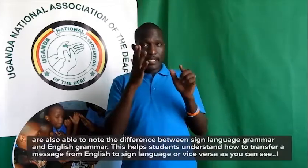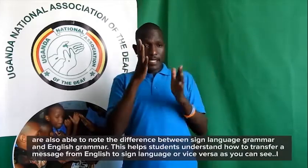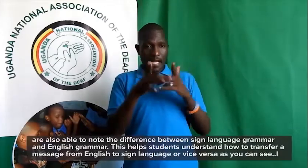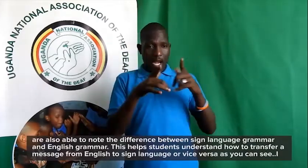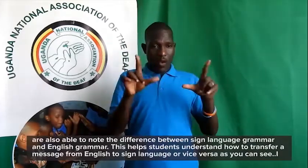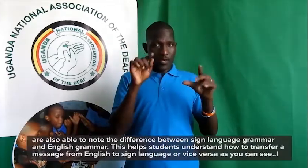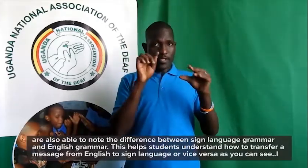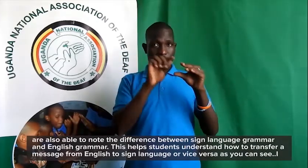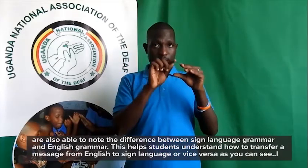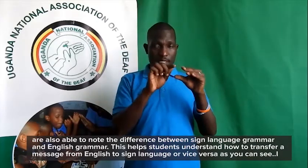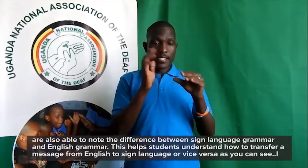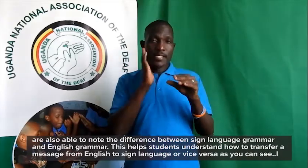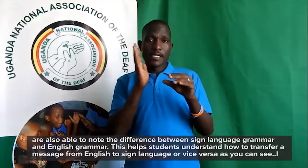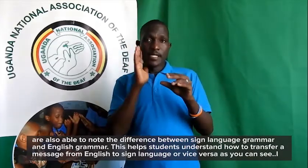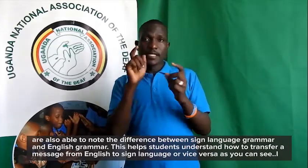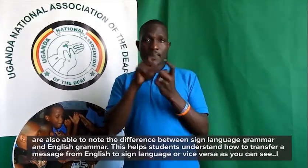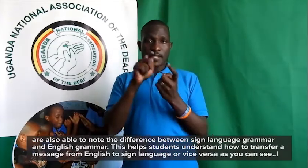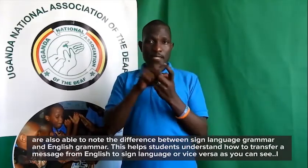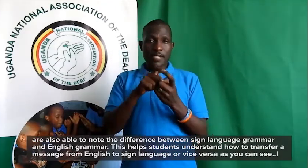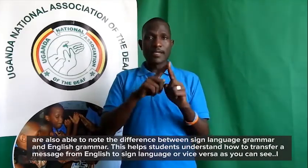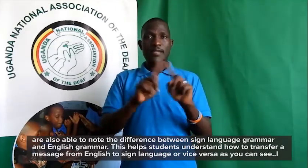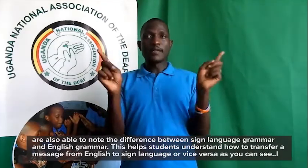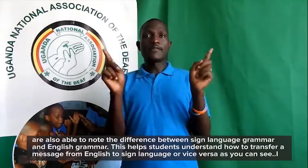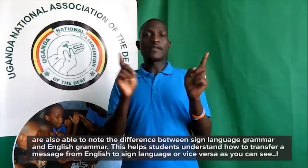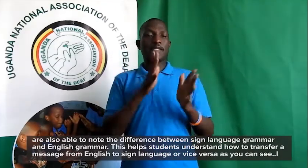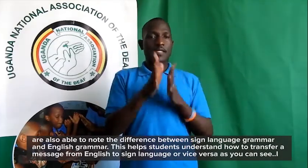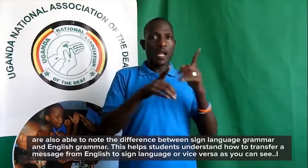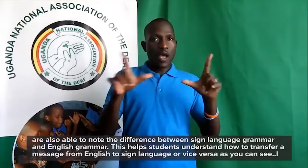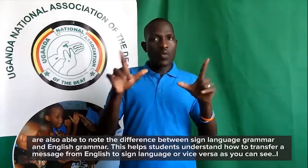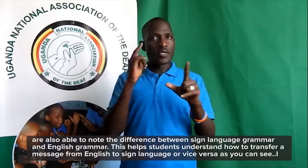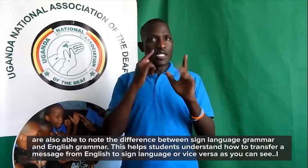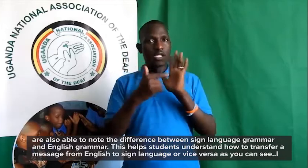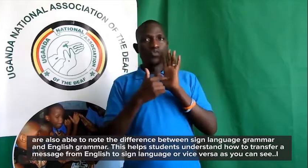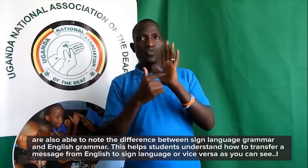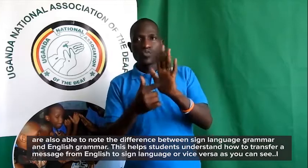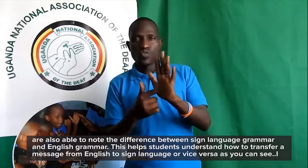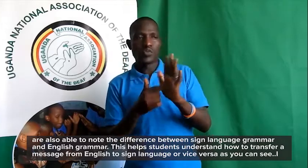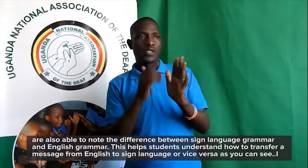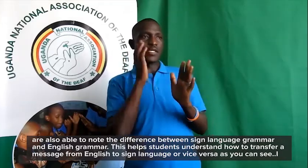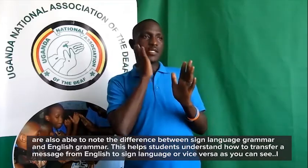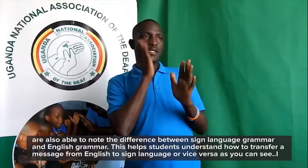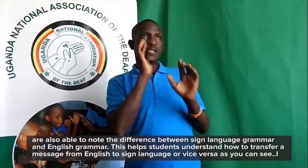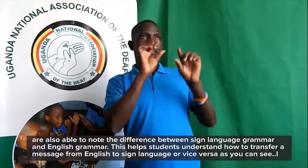They are able to also note the difference between sign language grammar and English grammar.